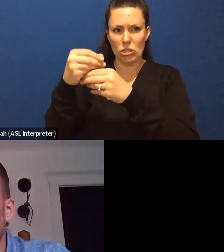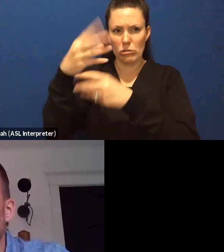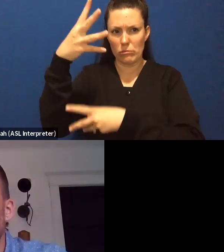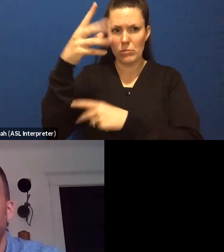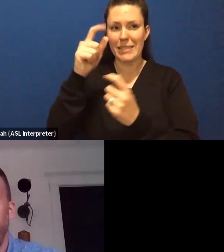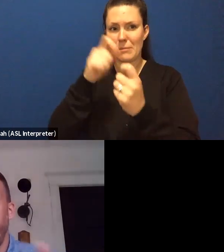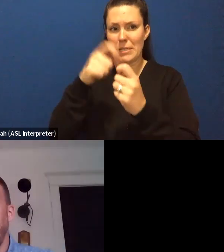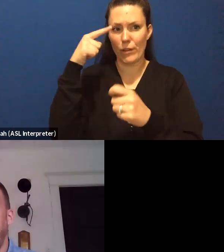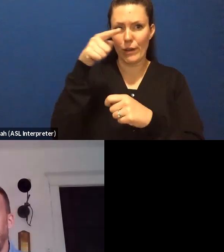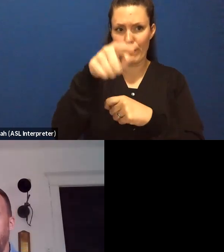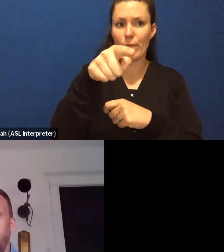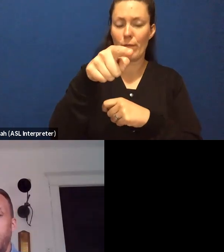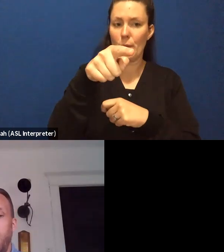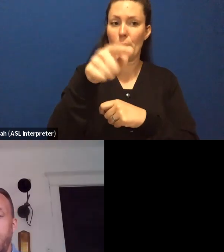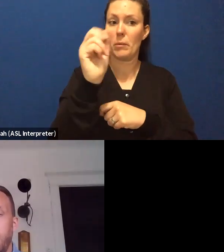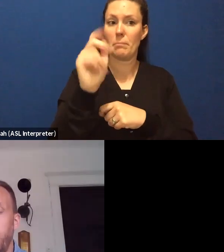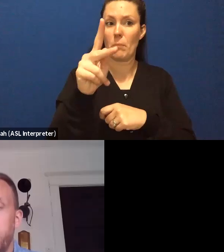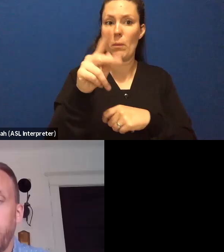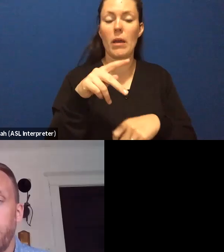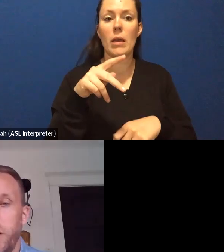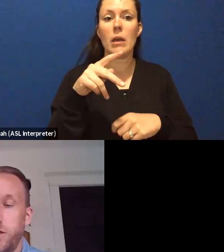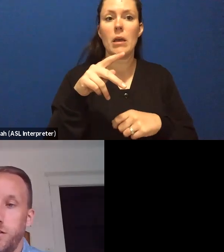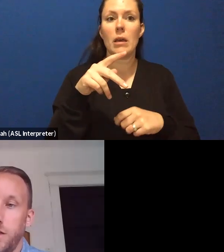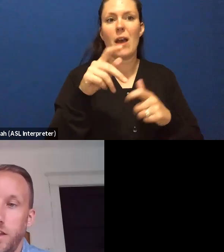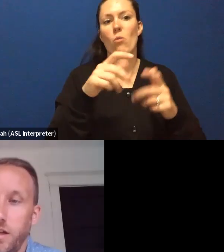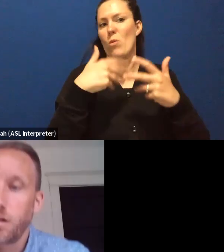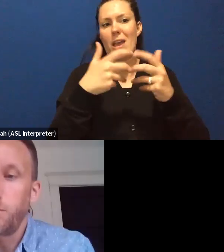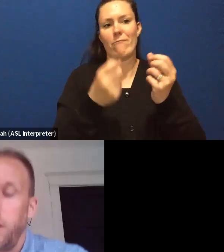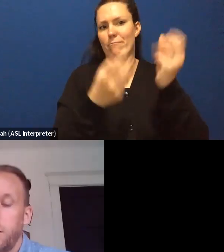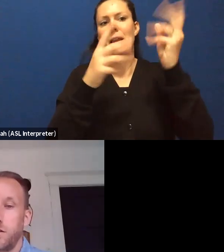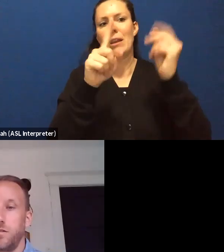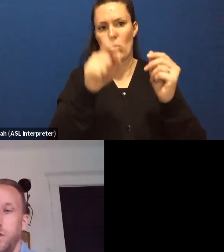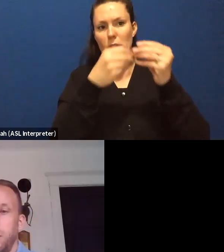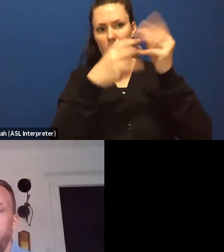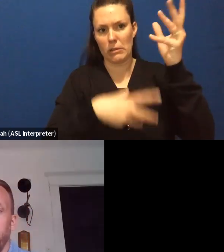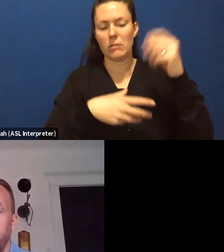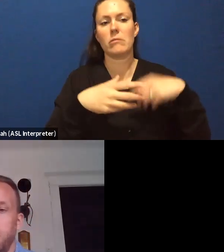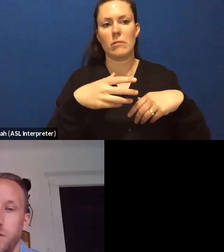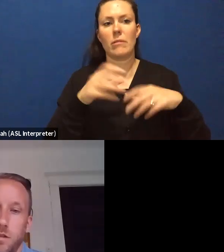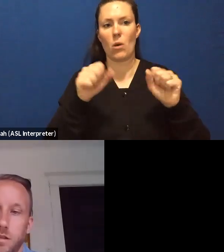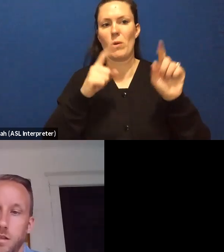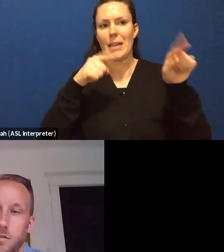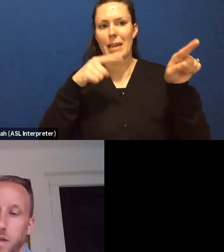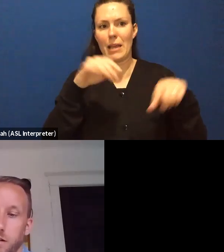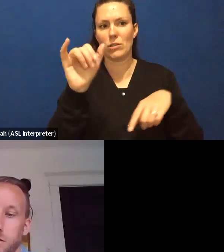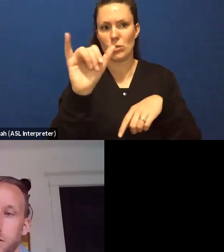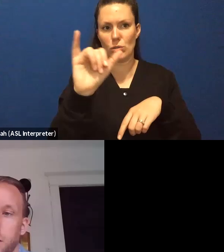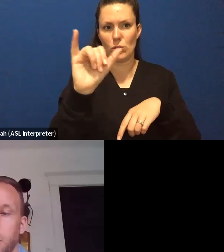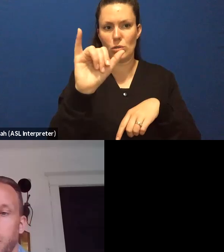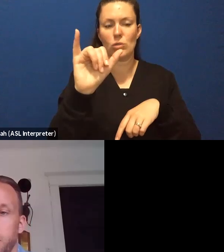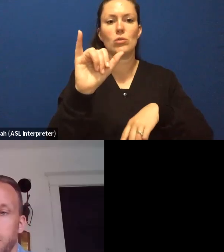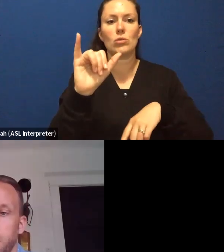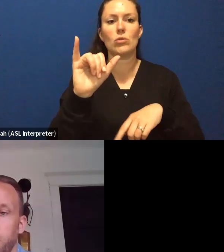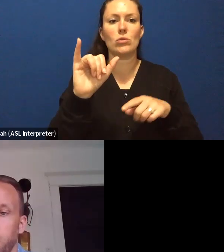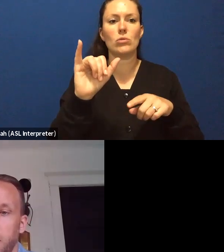for you, and then we've got a bunch of other questions that I think are going to be answered as we go through some of the panel